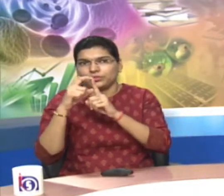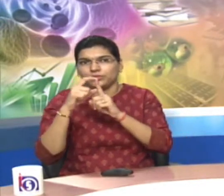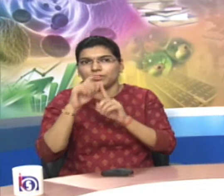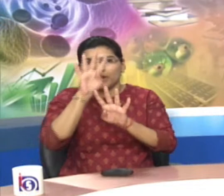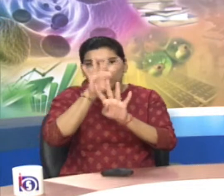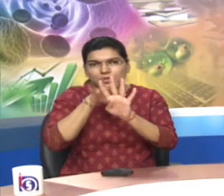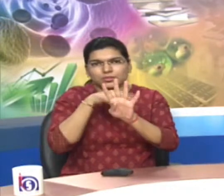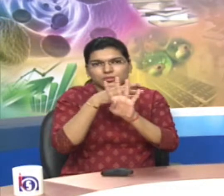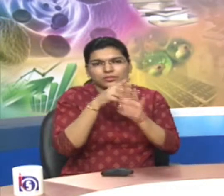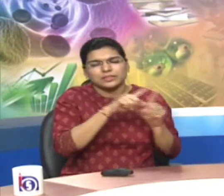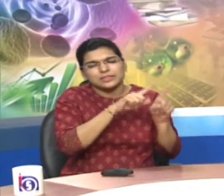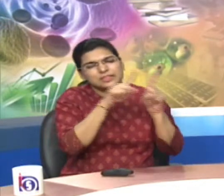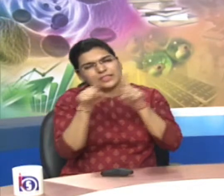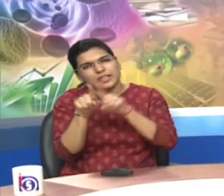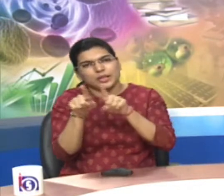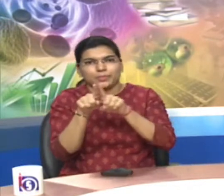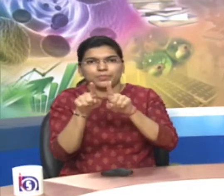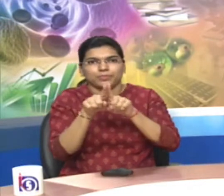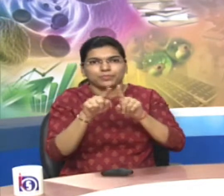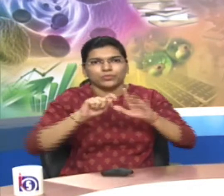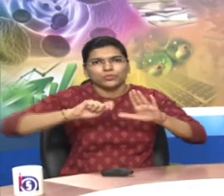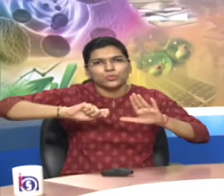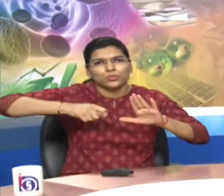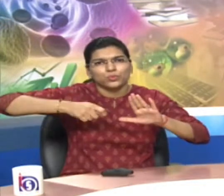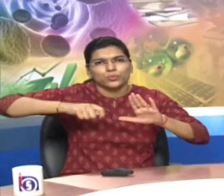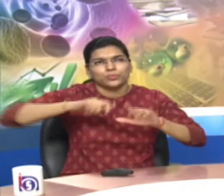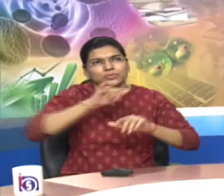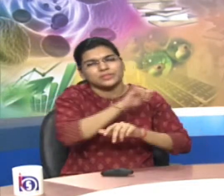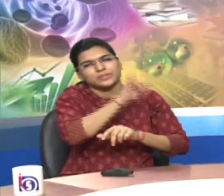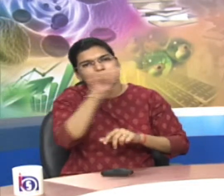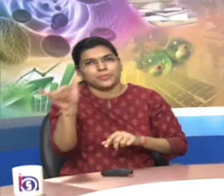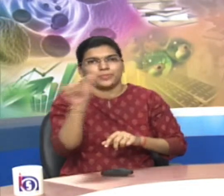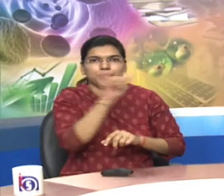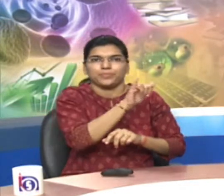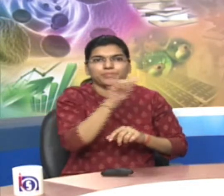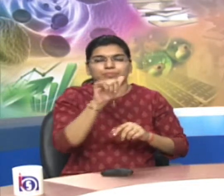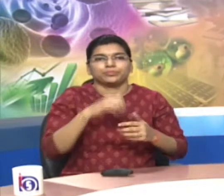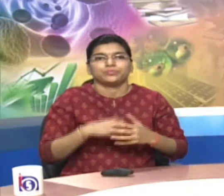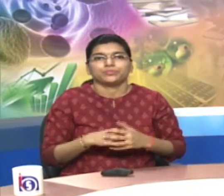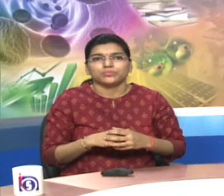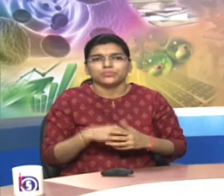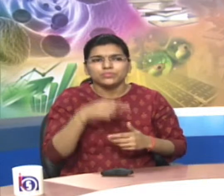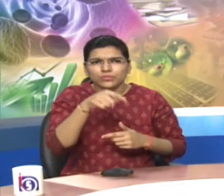of similar feature which are known as formatting feature.